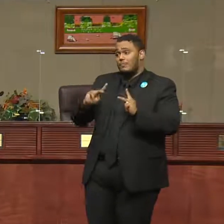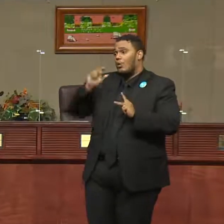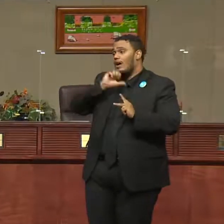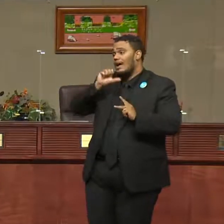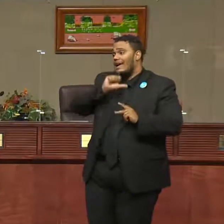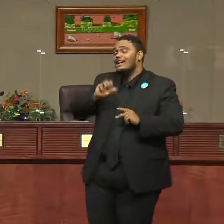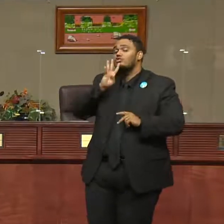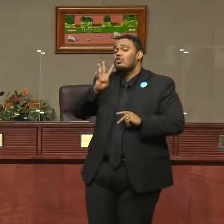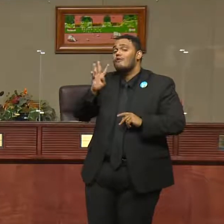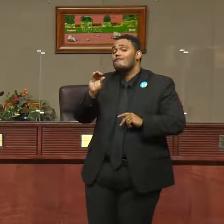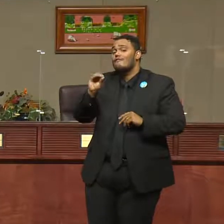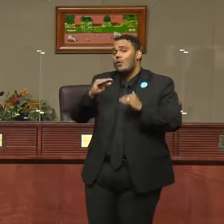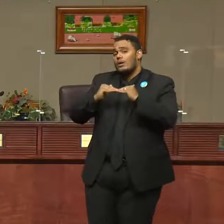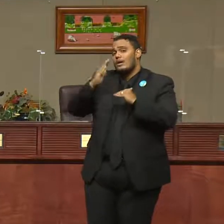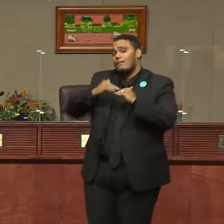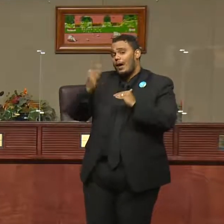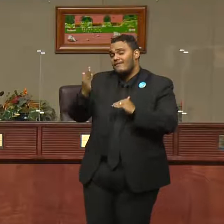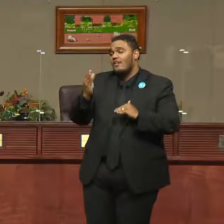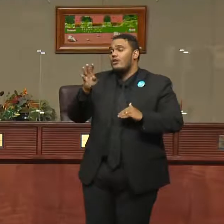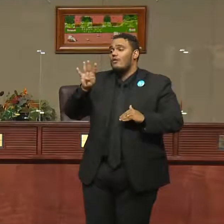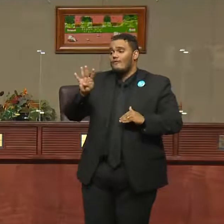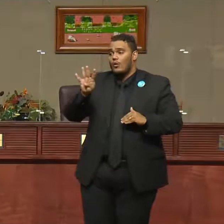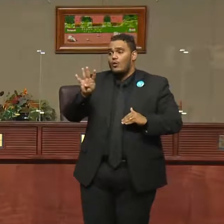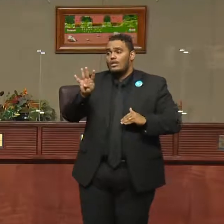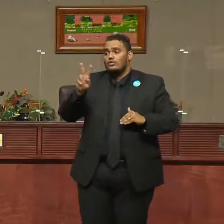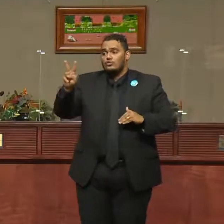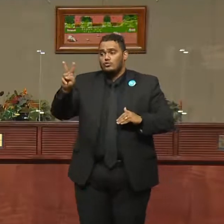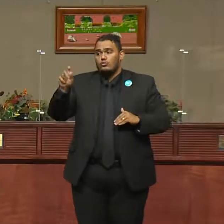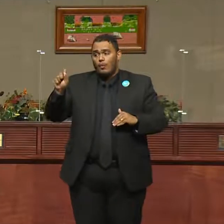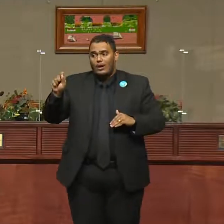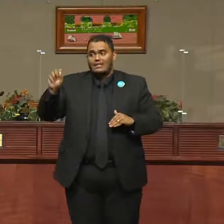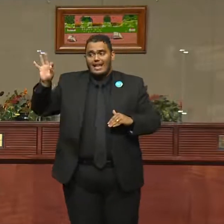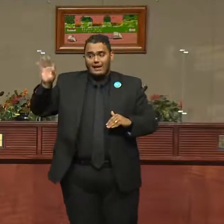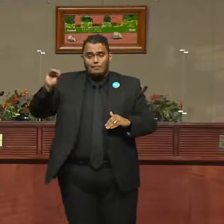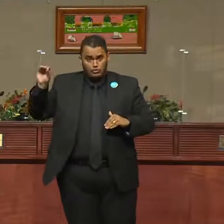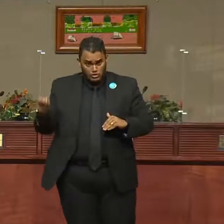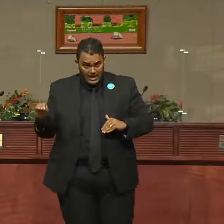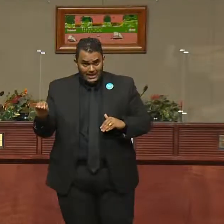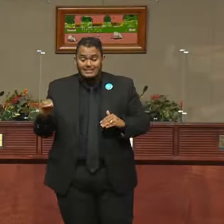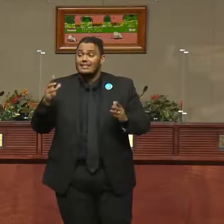43.2%, and people over 65 years old, we are at